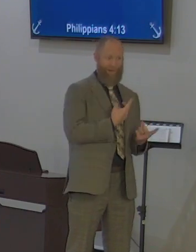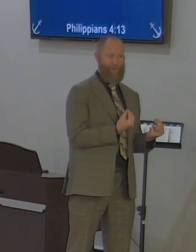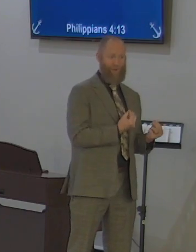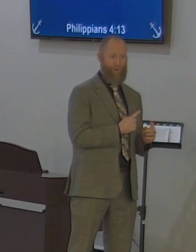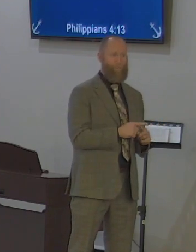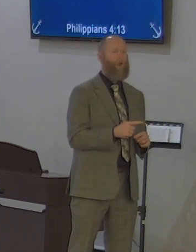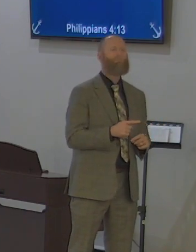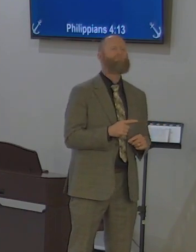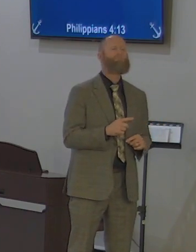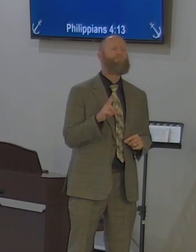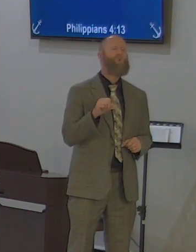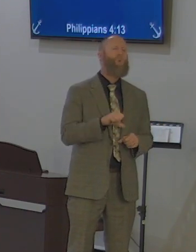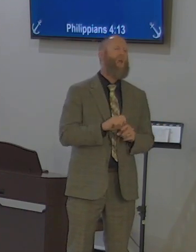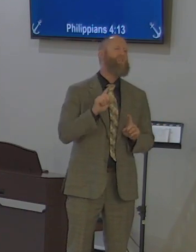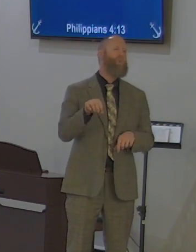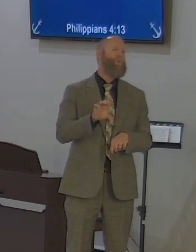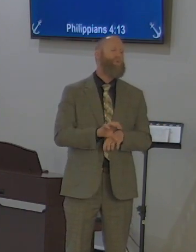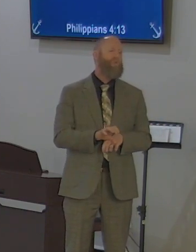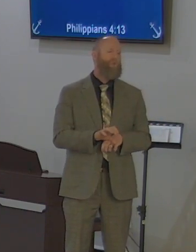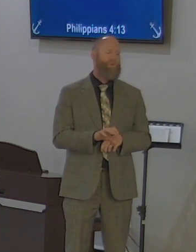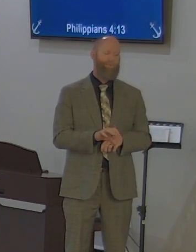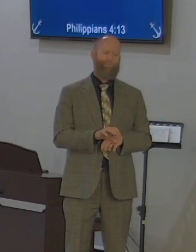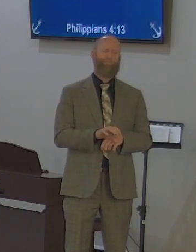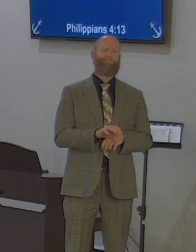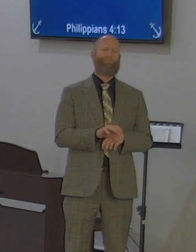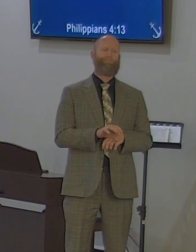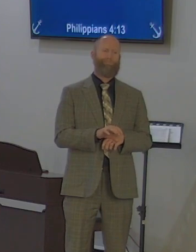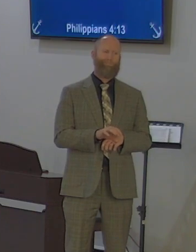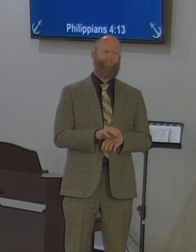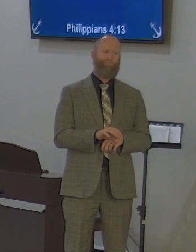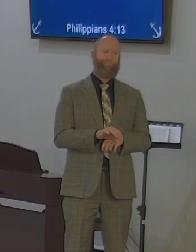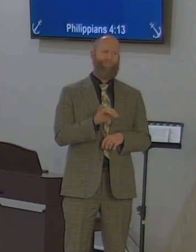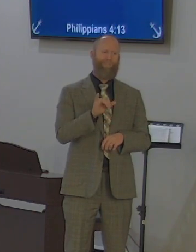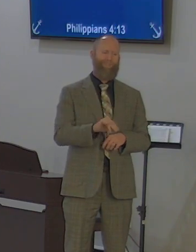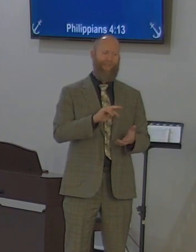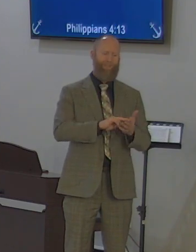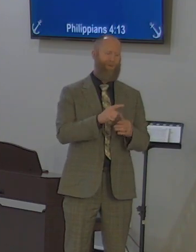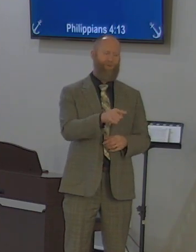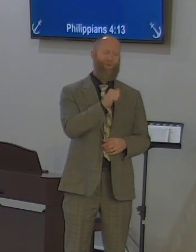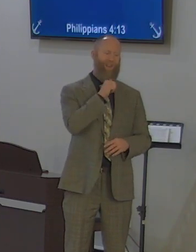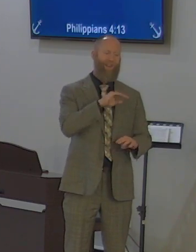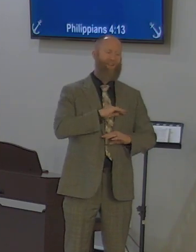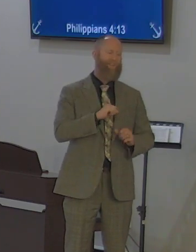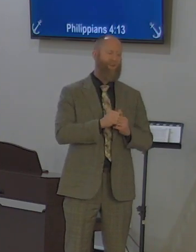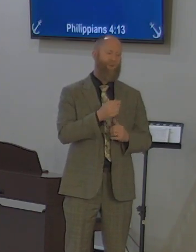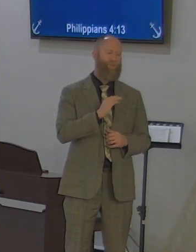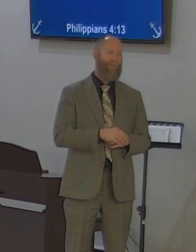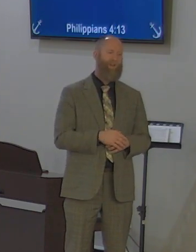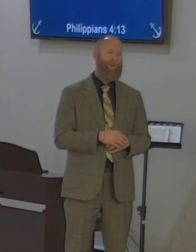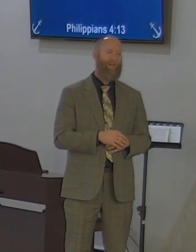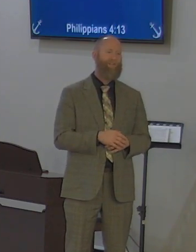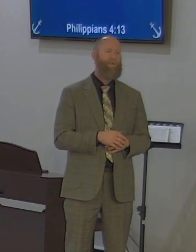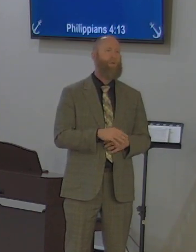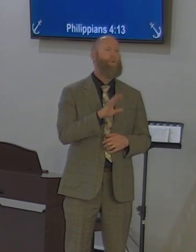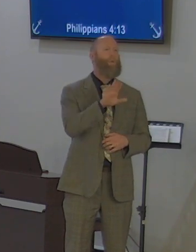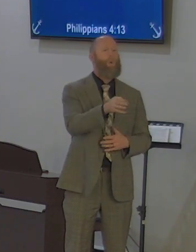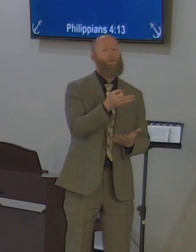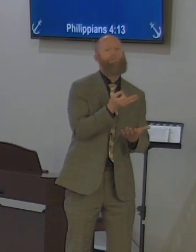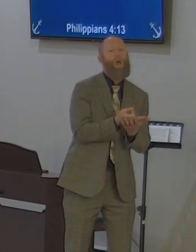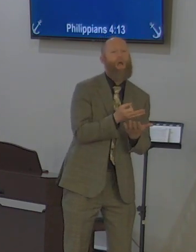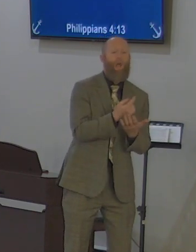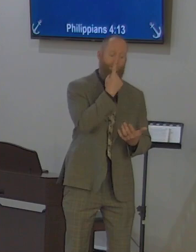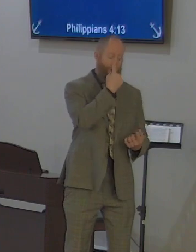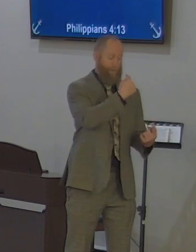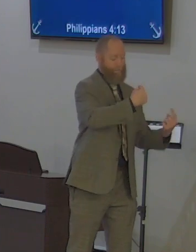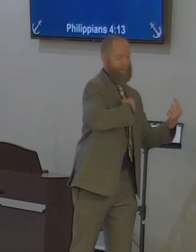startling revelation somehow that if church just didn't work into your budget, just throw it on the side. If it didn't work into